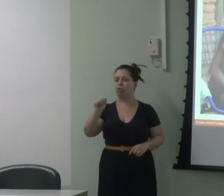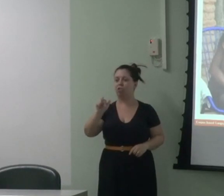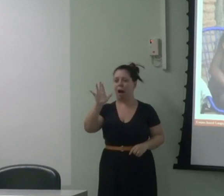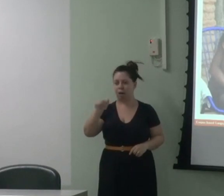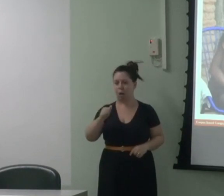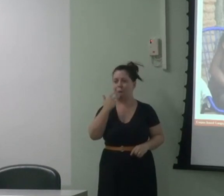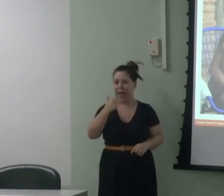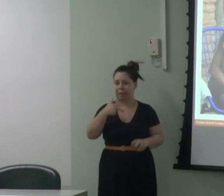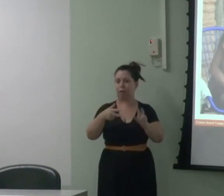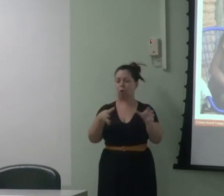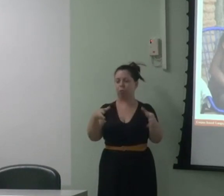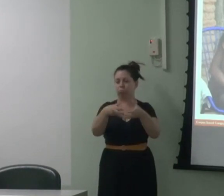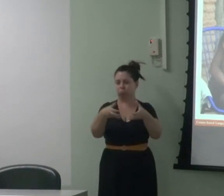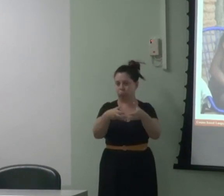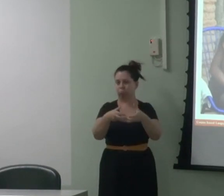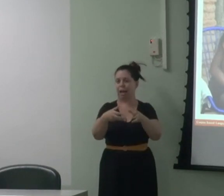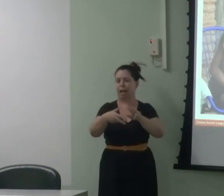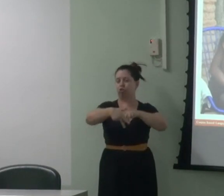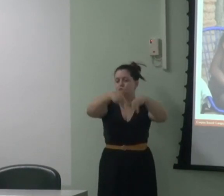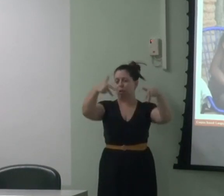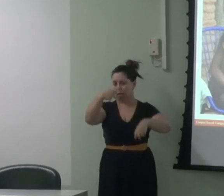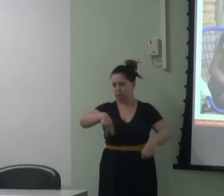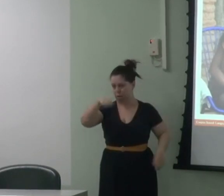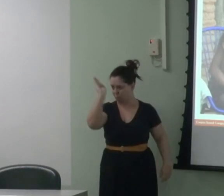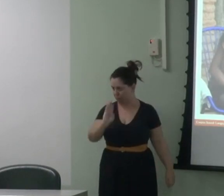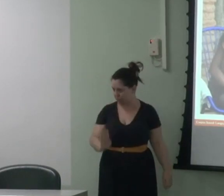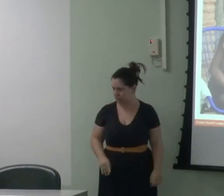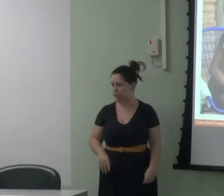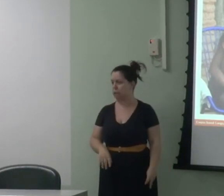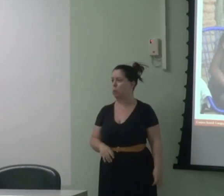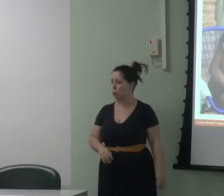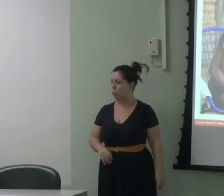Brazil. We have quite a number